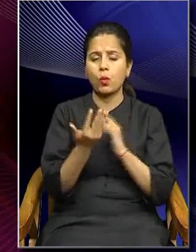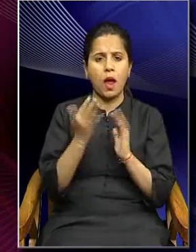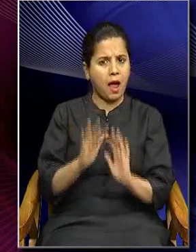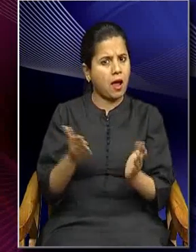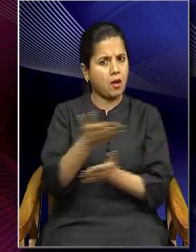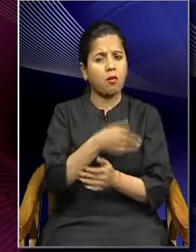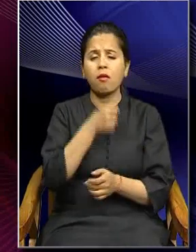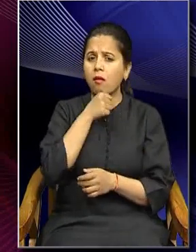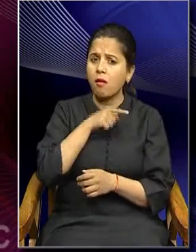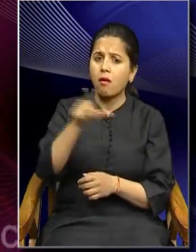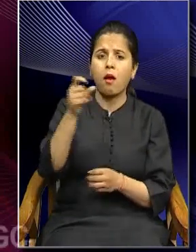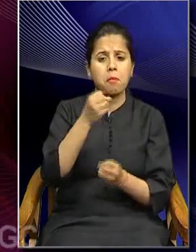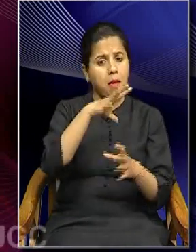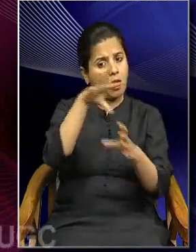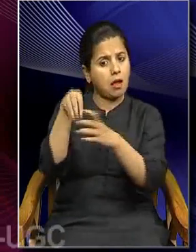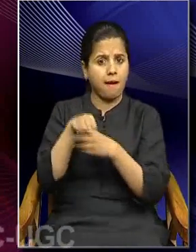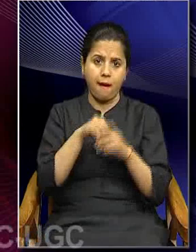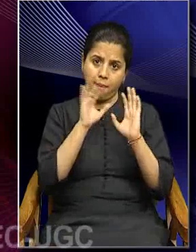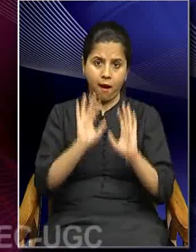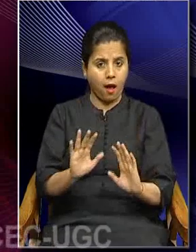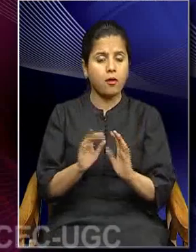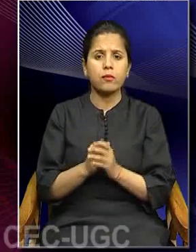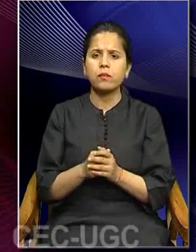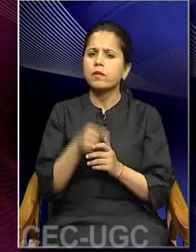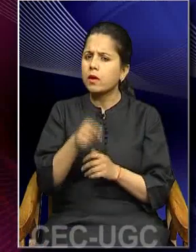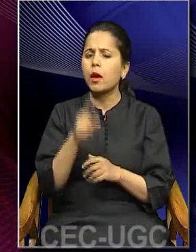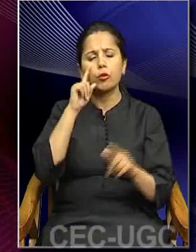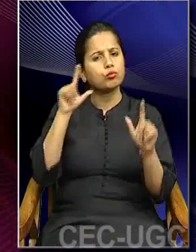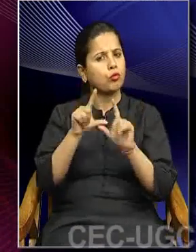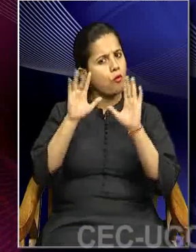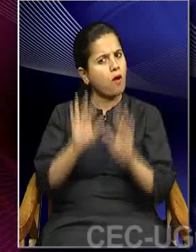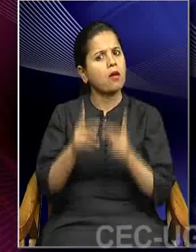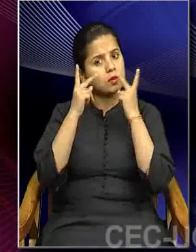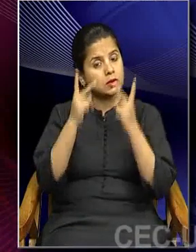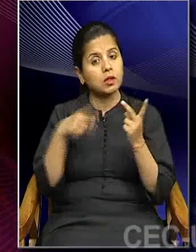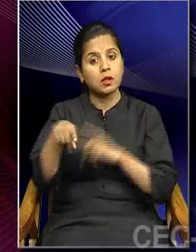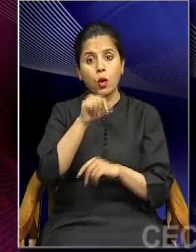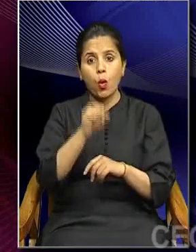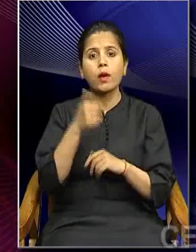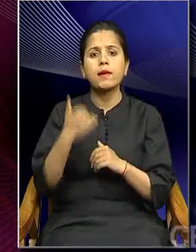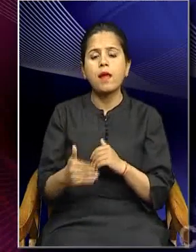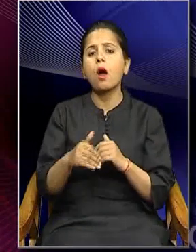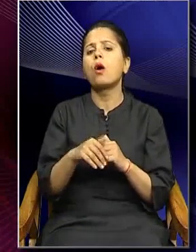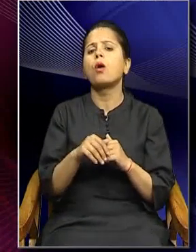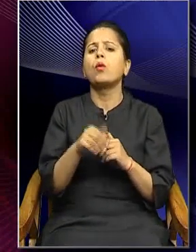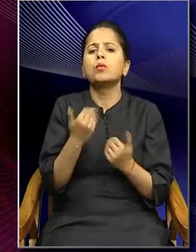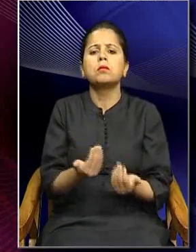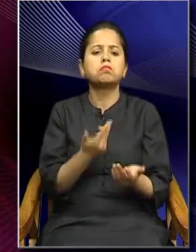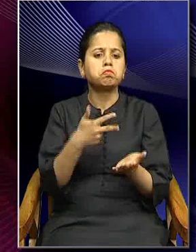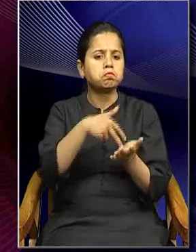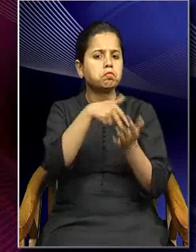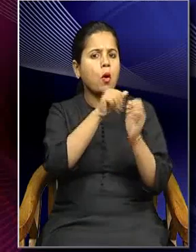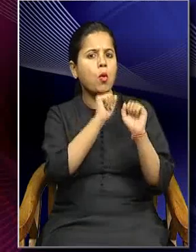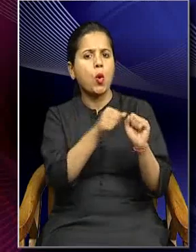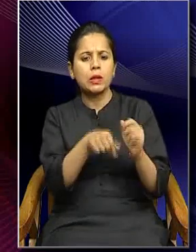and residing in many particulars, it is evident that their ontological status is not just different